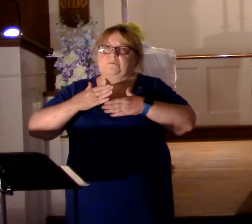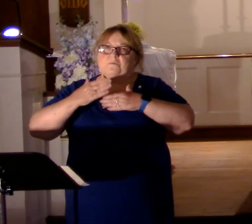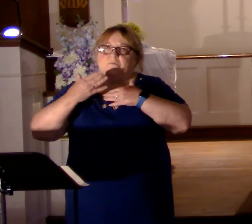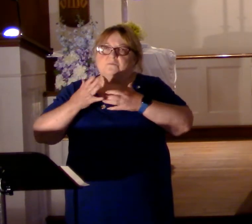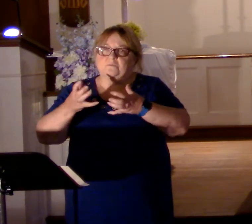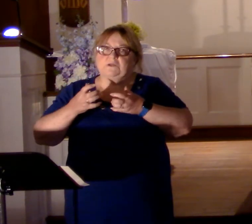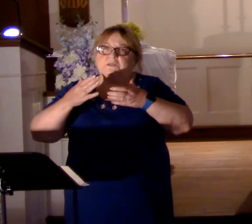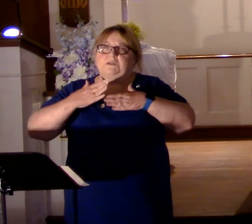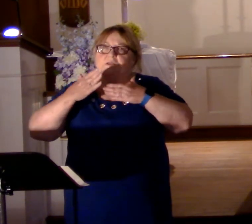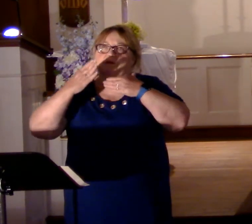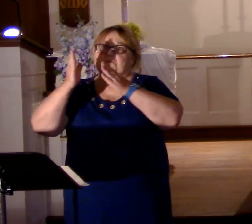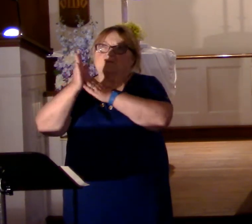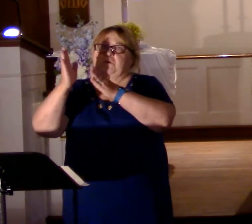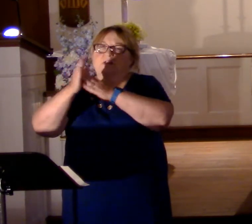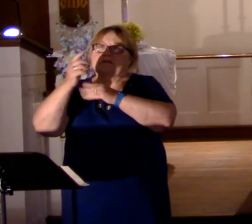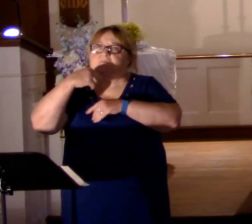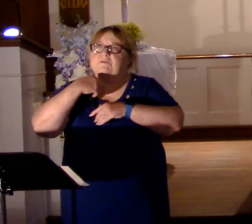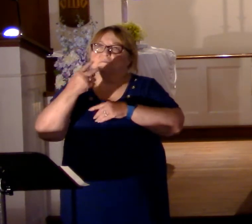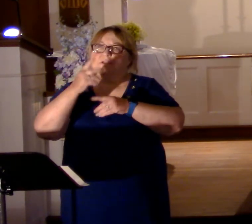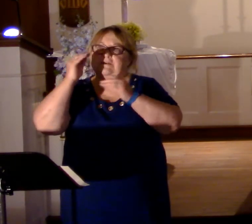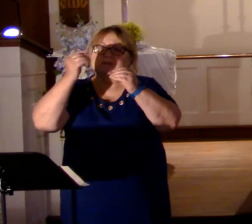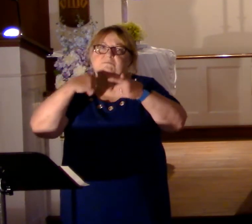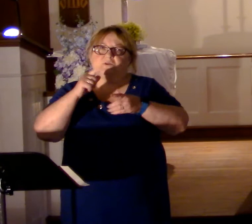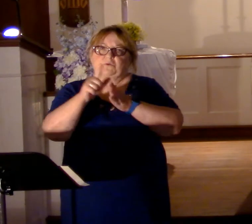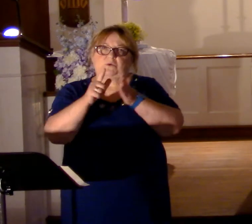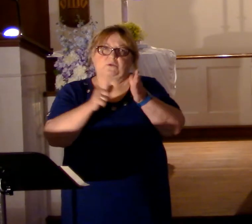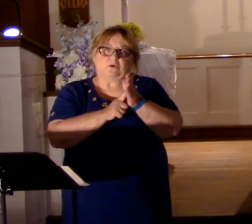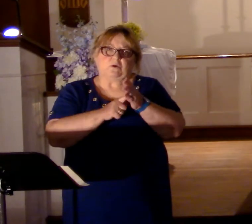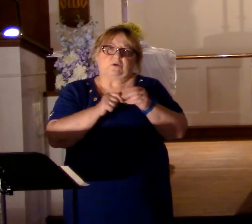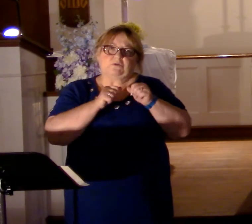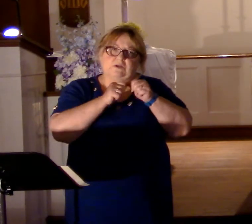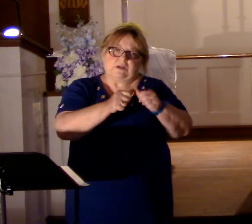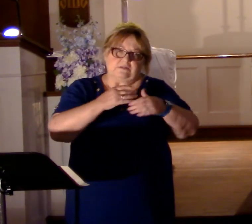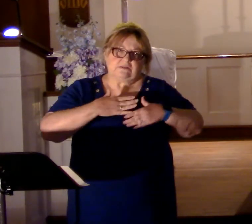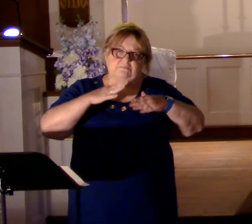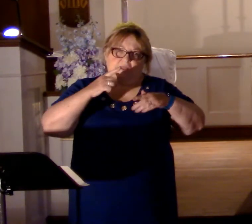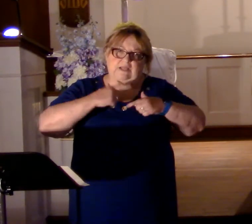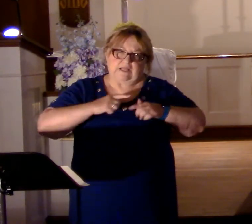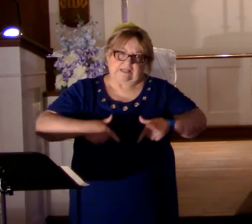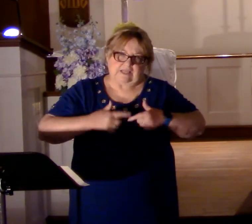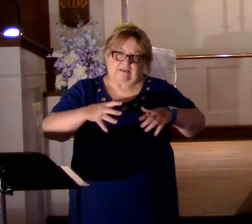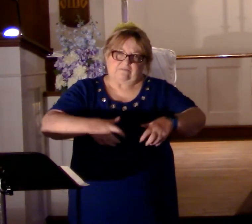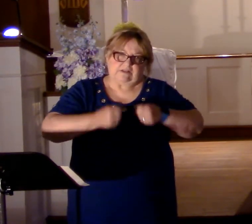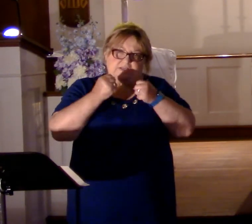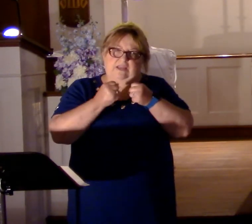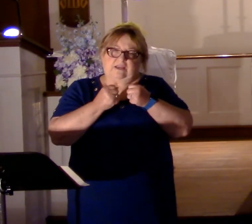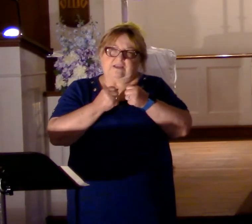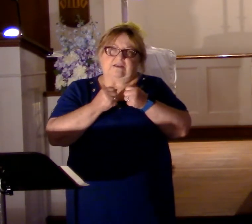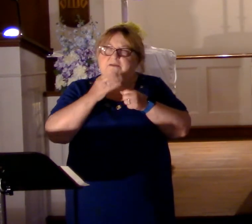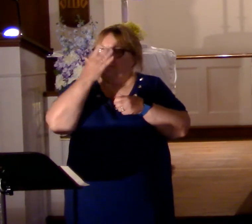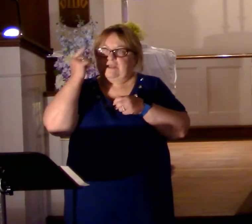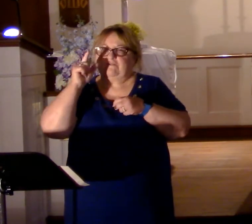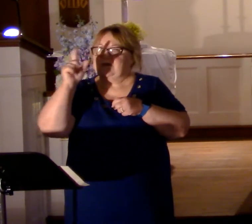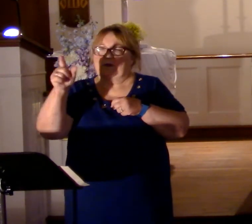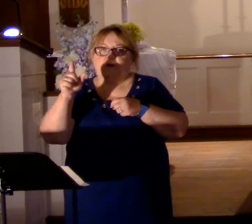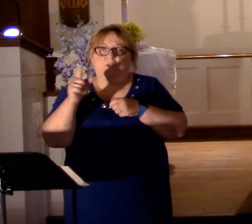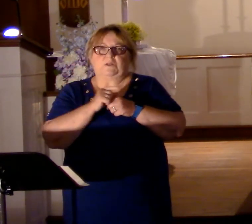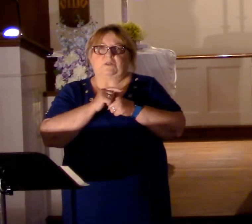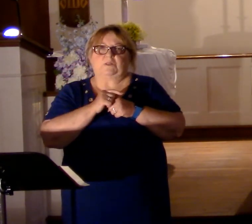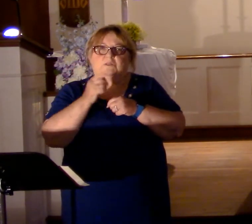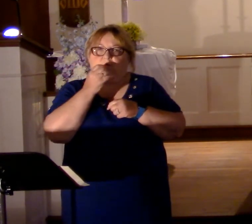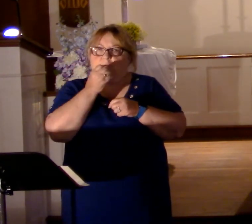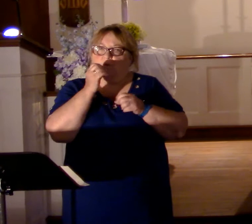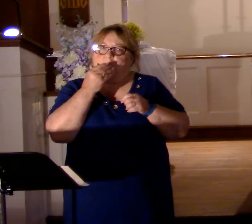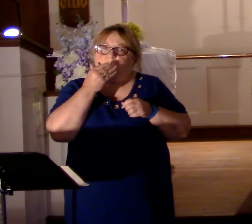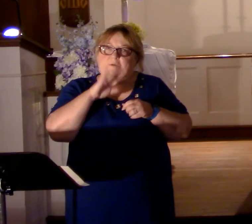teach me your laws. Though I constantly take my life in my hands, I will not forget your law. The wicked have